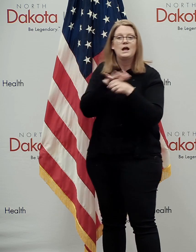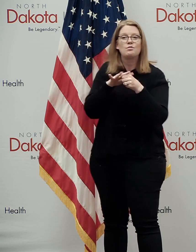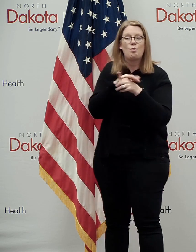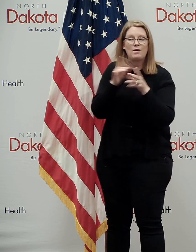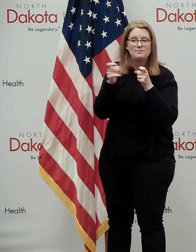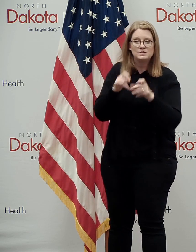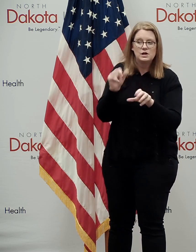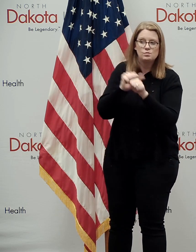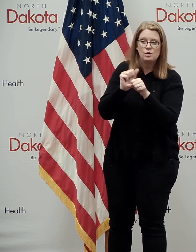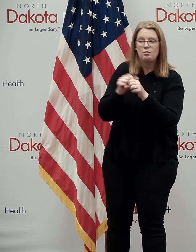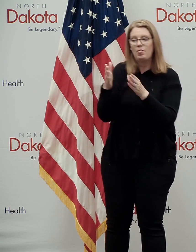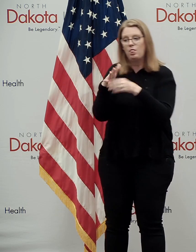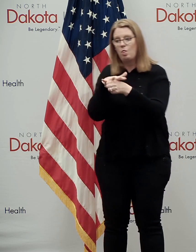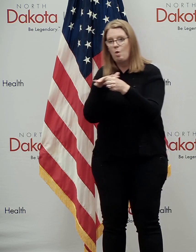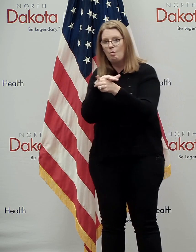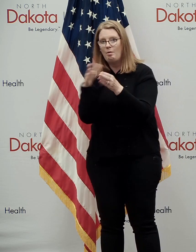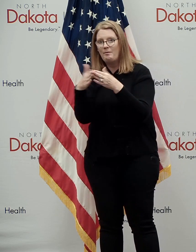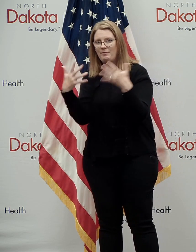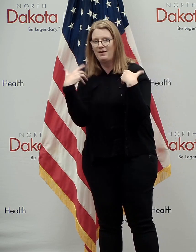public health. We can